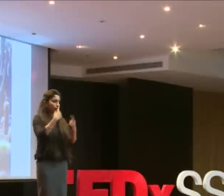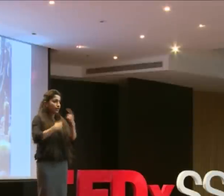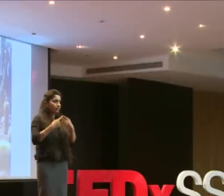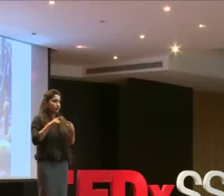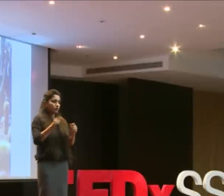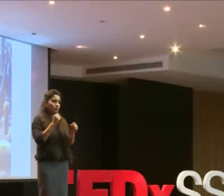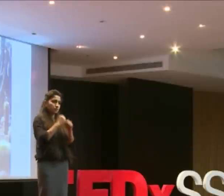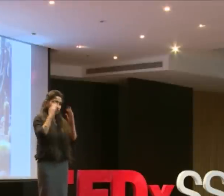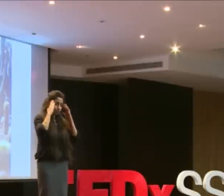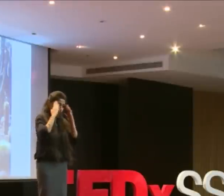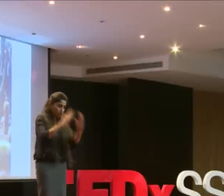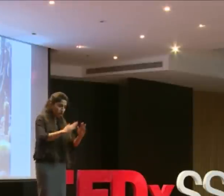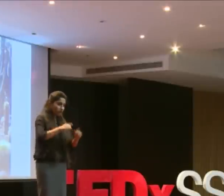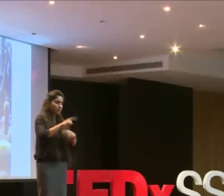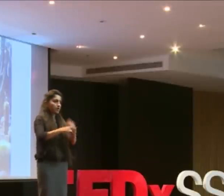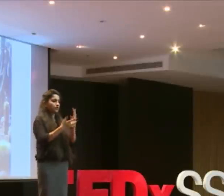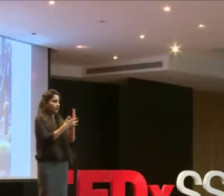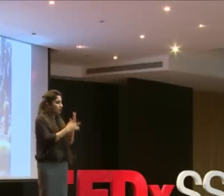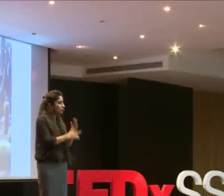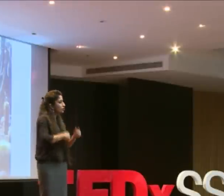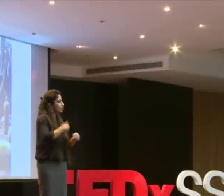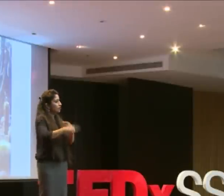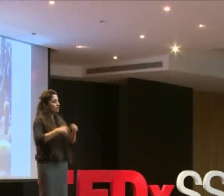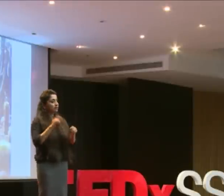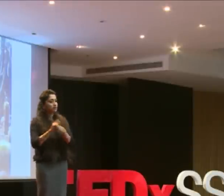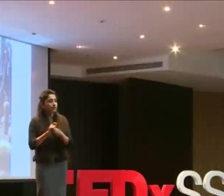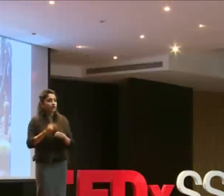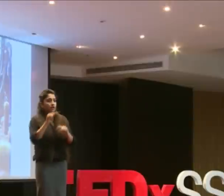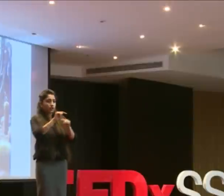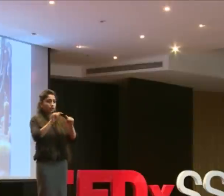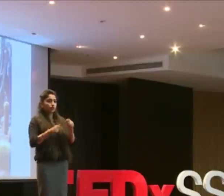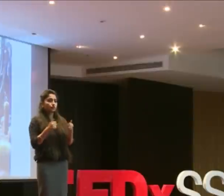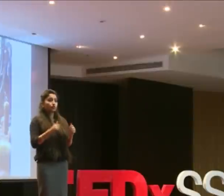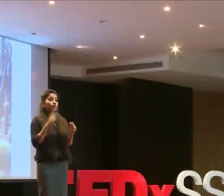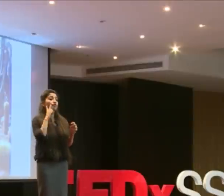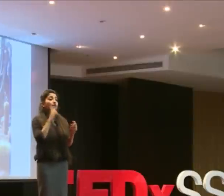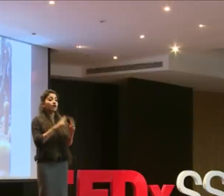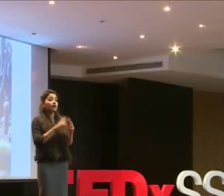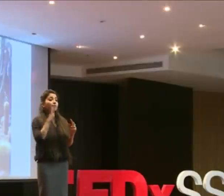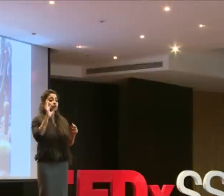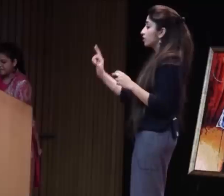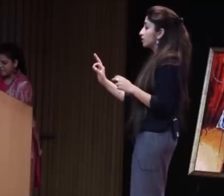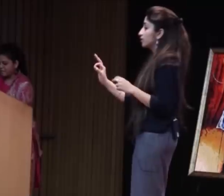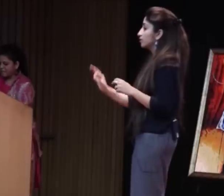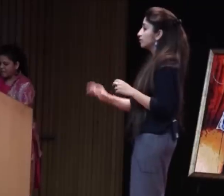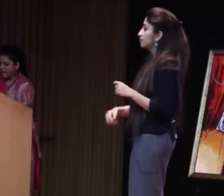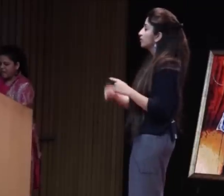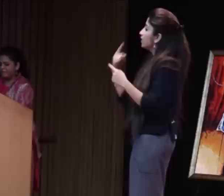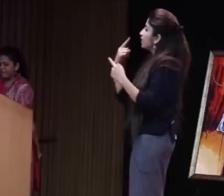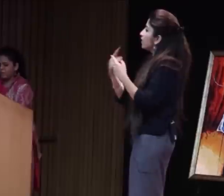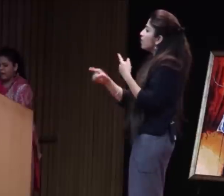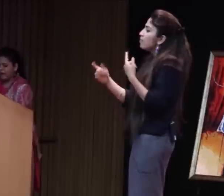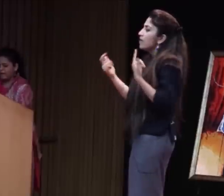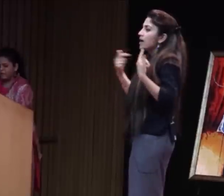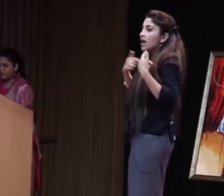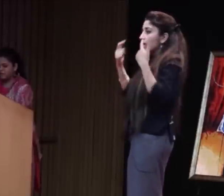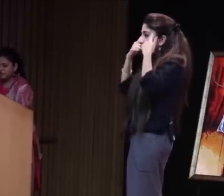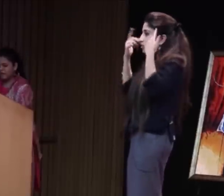were constantly reminded why getting good scores were important and that why we should